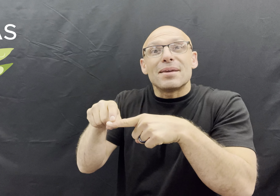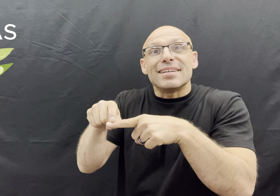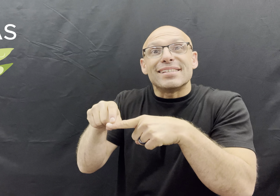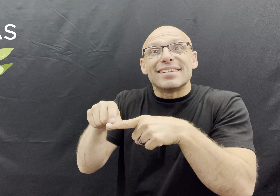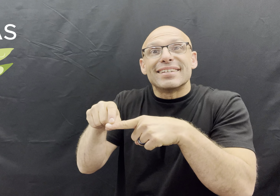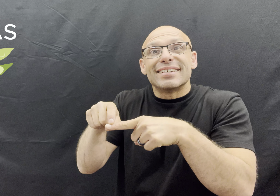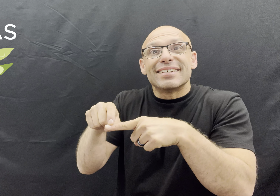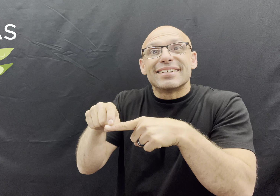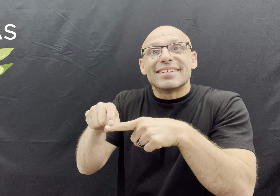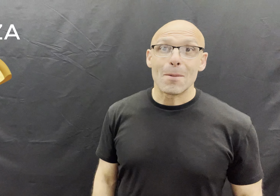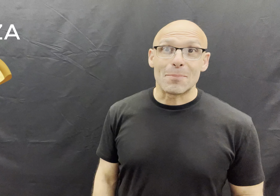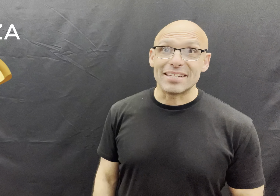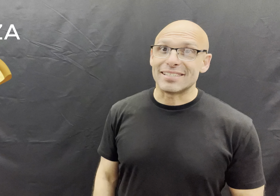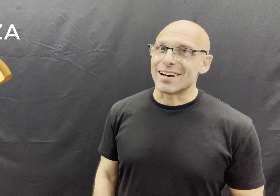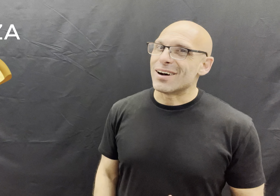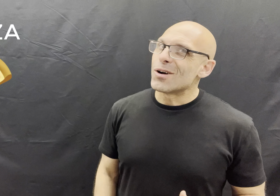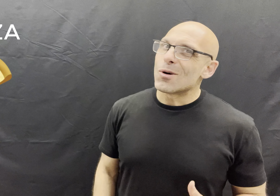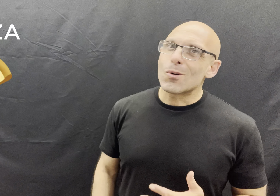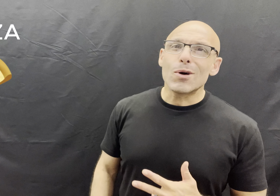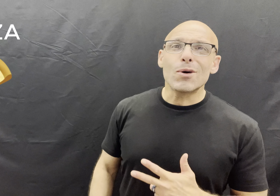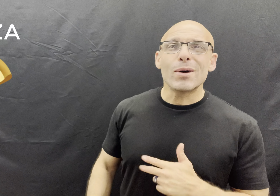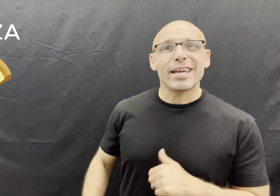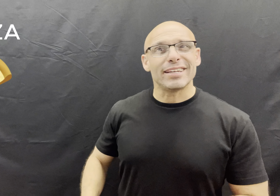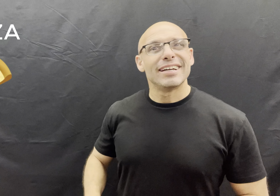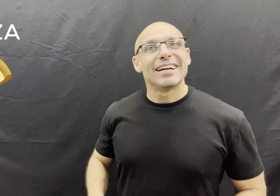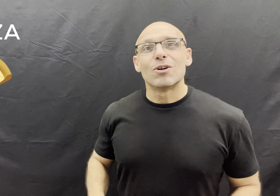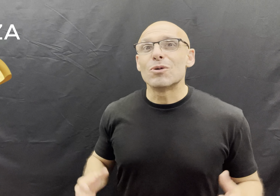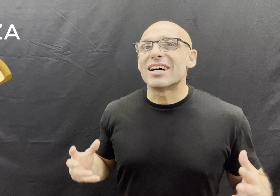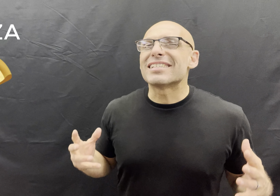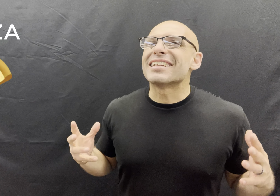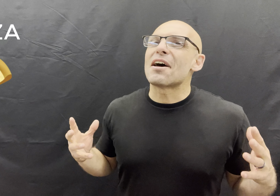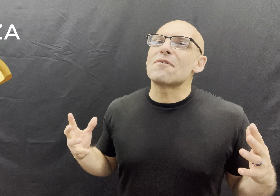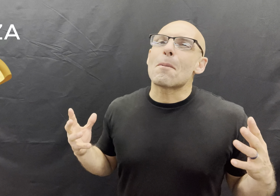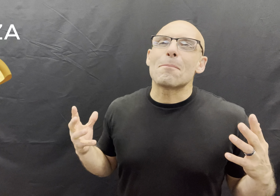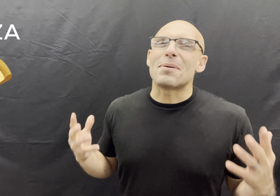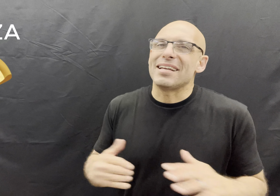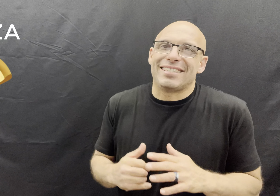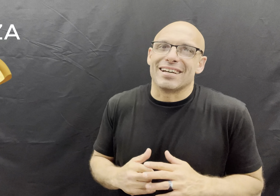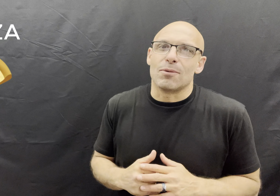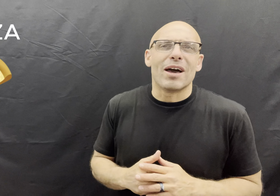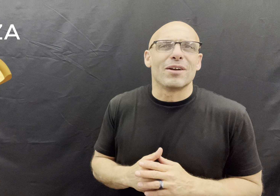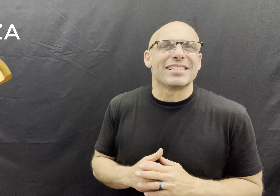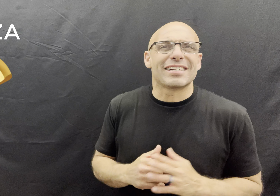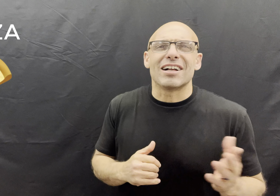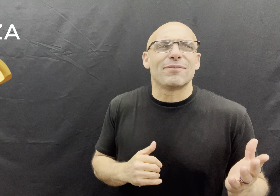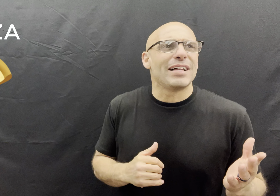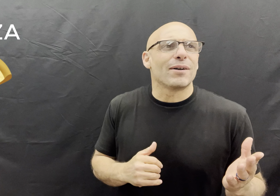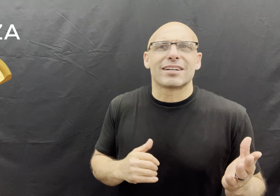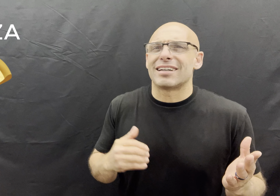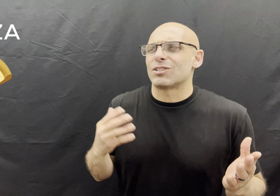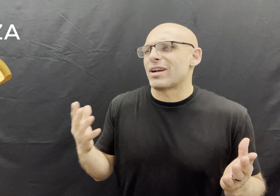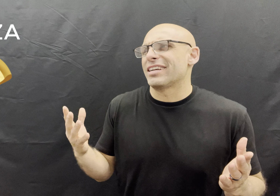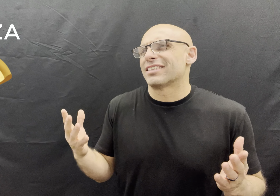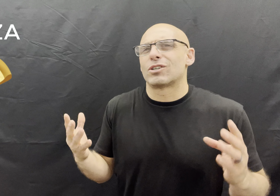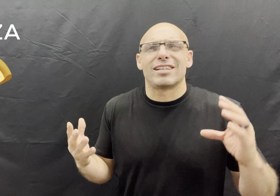P's. Pizza. Woo-wee! Who doesn't love pizza? Whether it's cauliflower crust, regular crust,